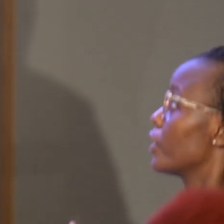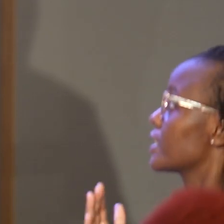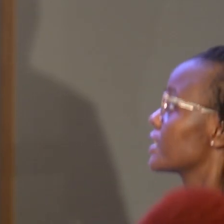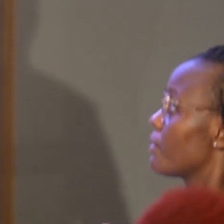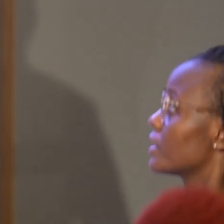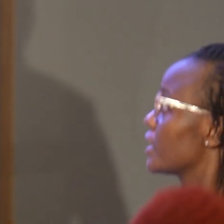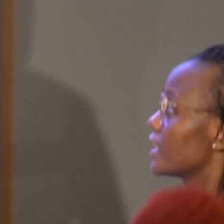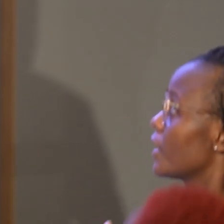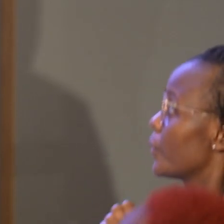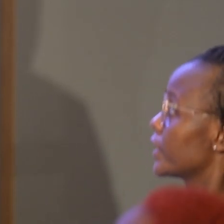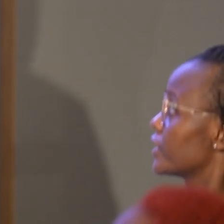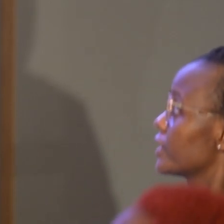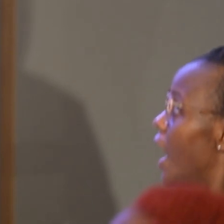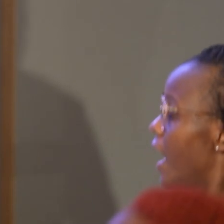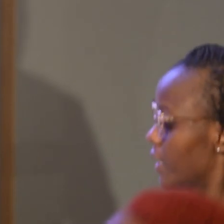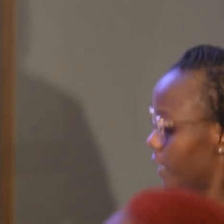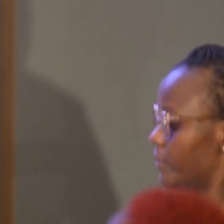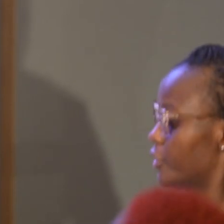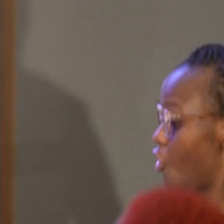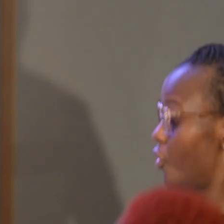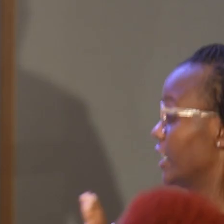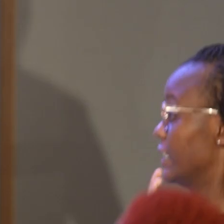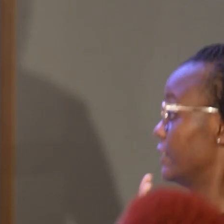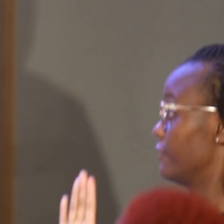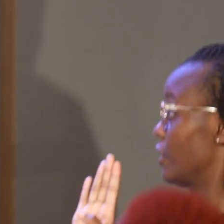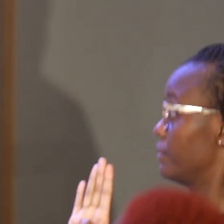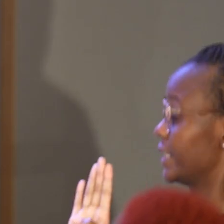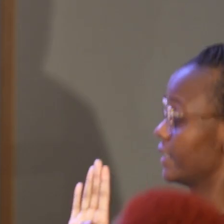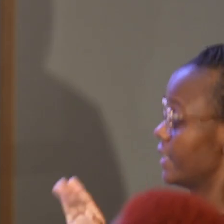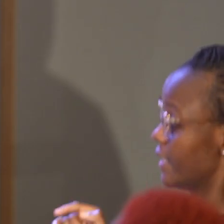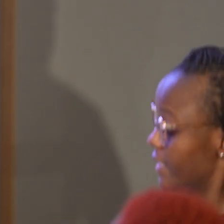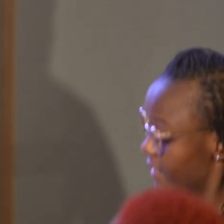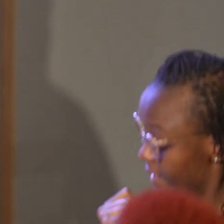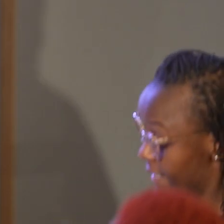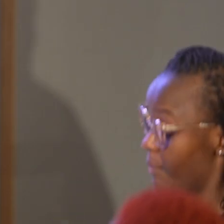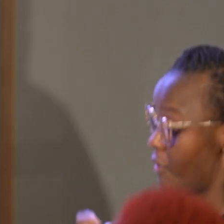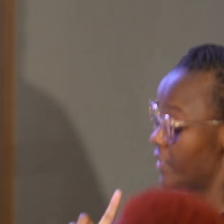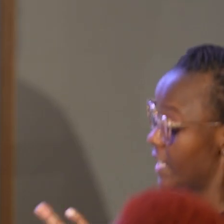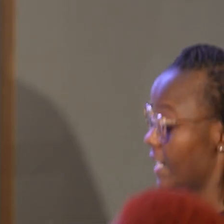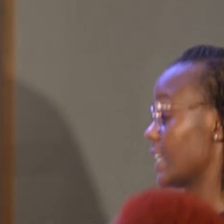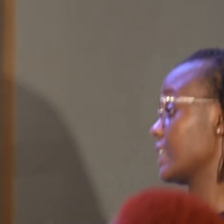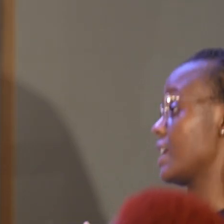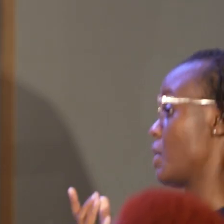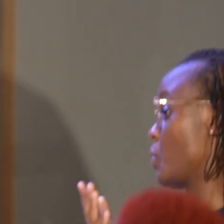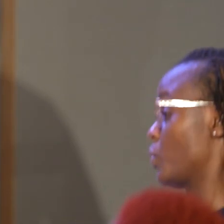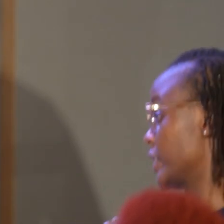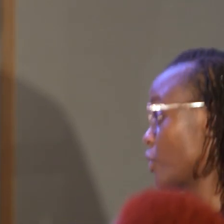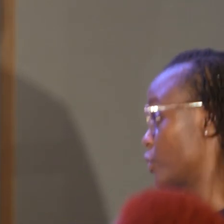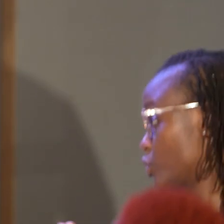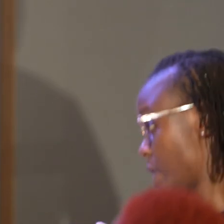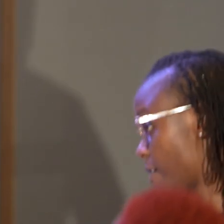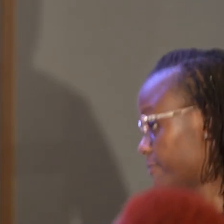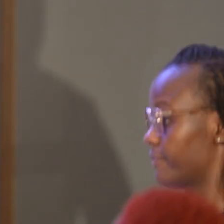that adapting or developing and adapting such a standard may present to us. So